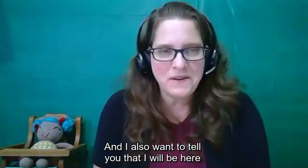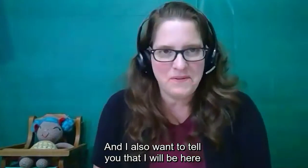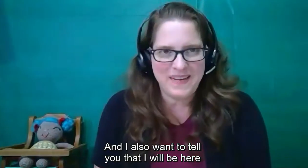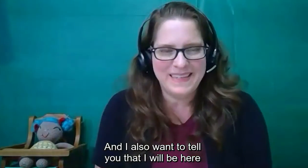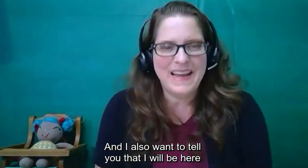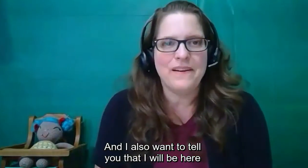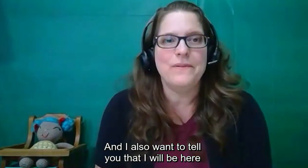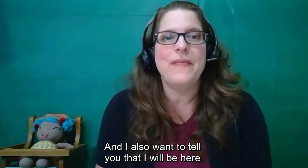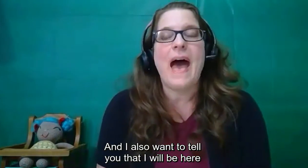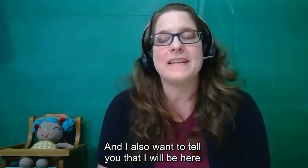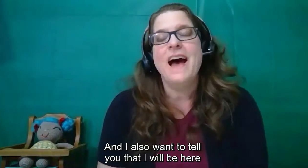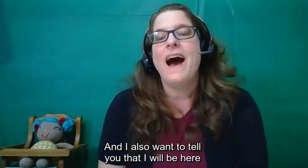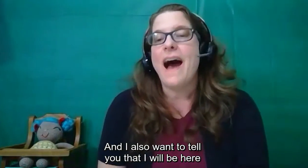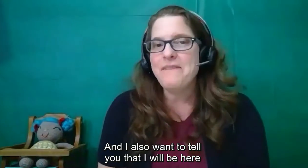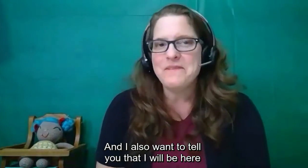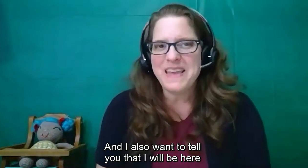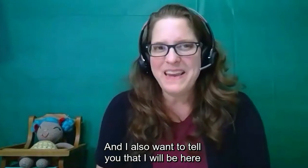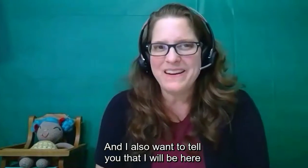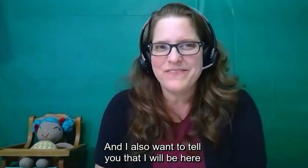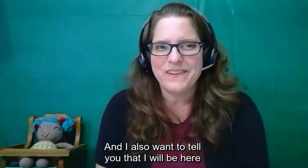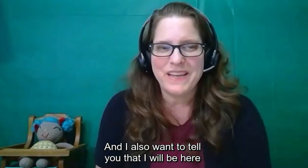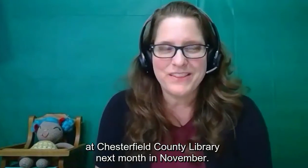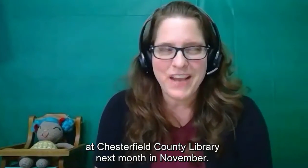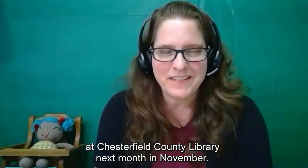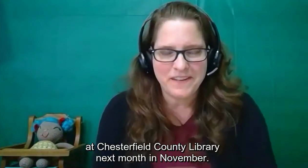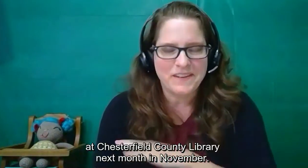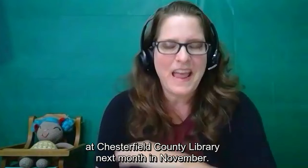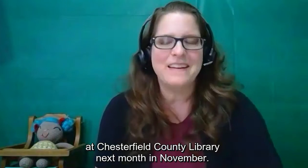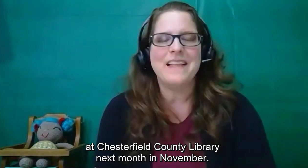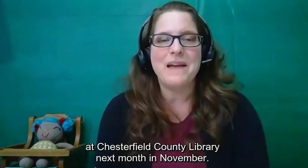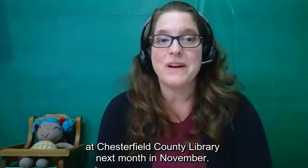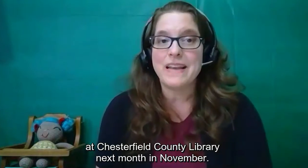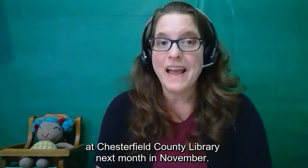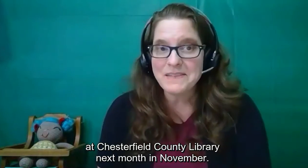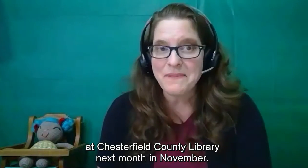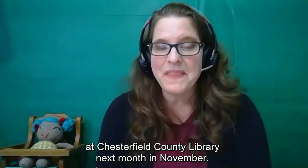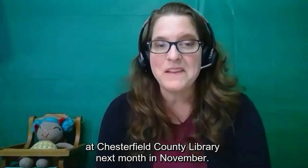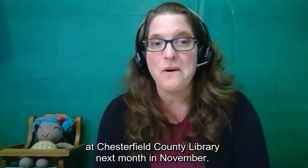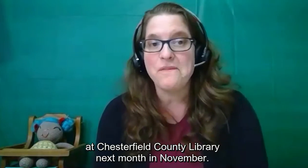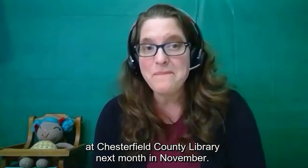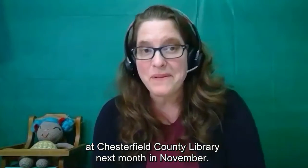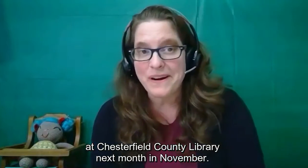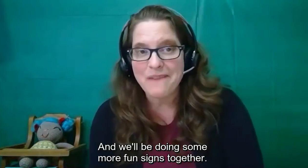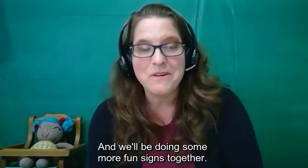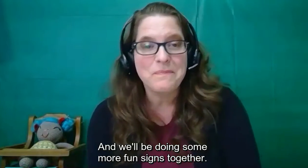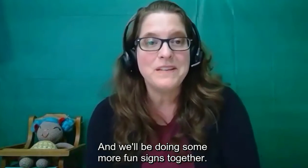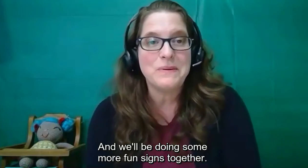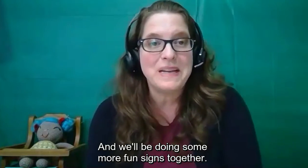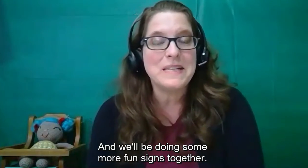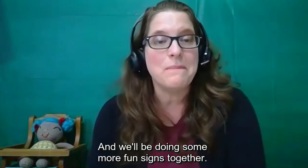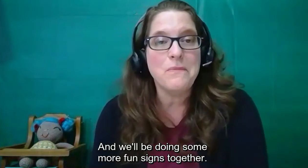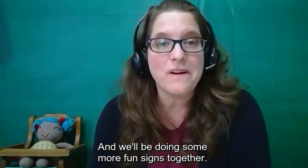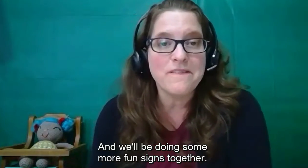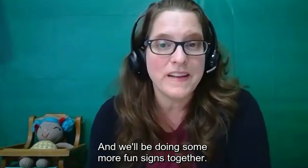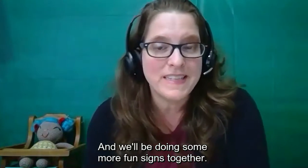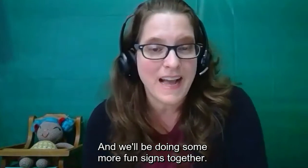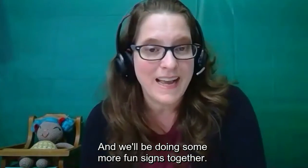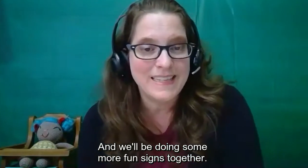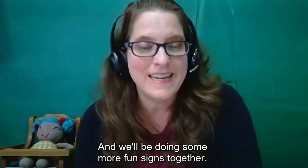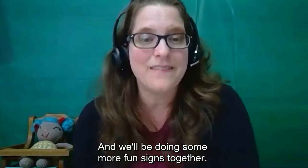want to tell you that I will be here at Chesterfield County Library next month in November, and we'll be doing some more fun signs together. So